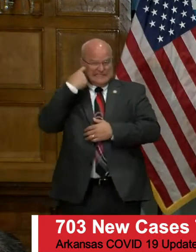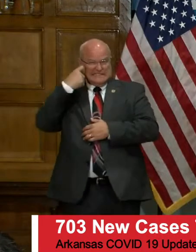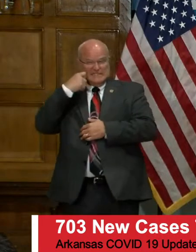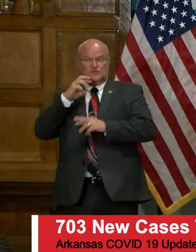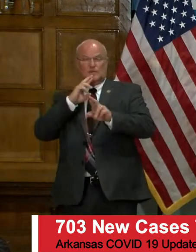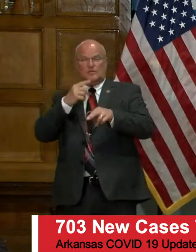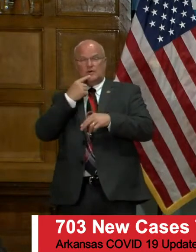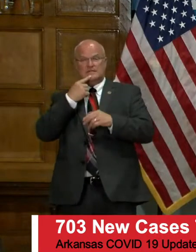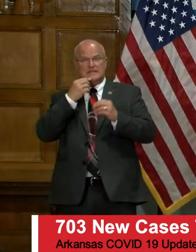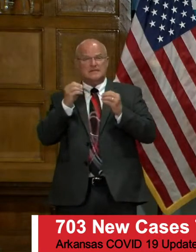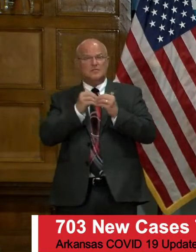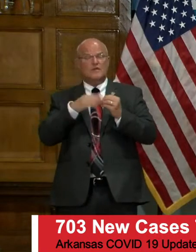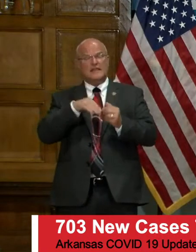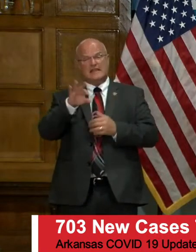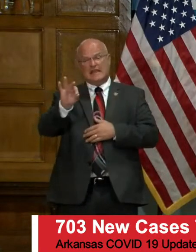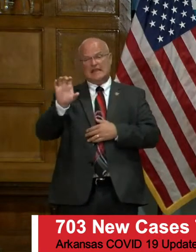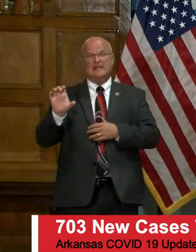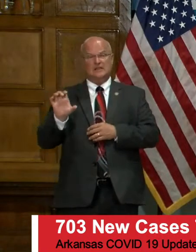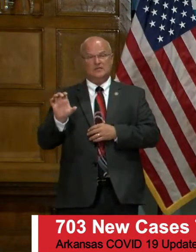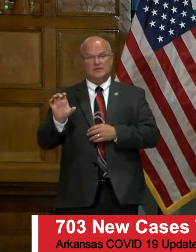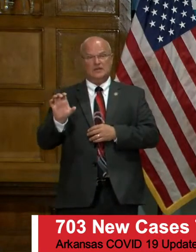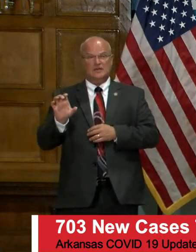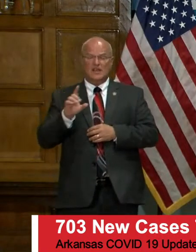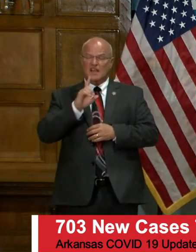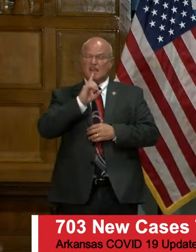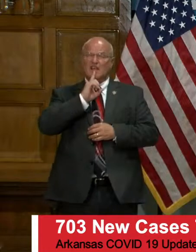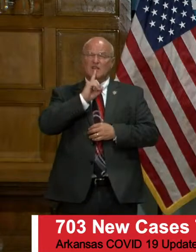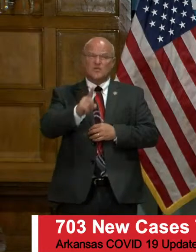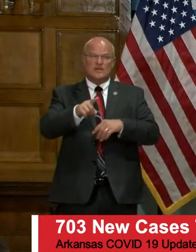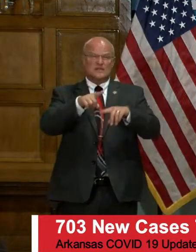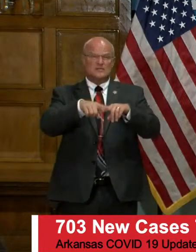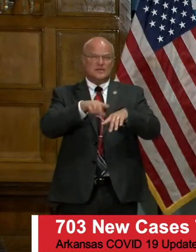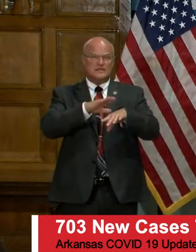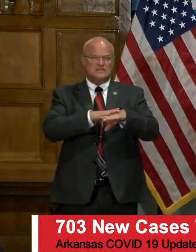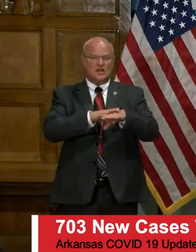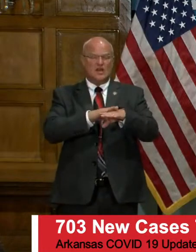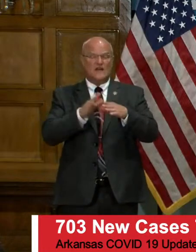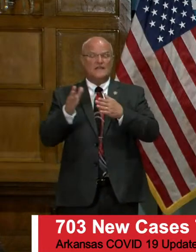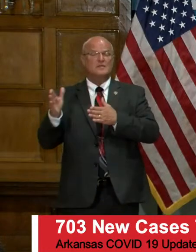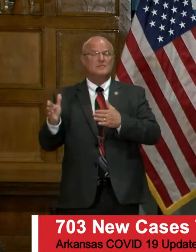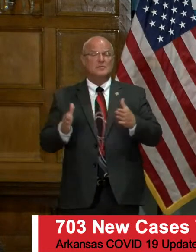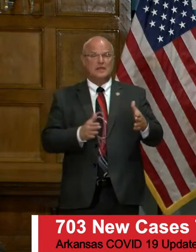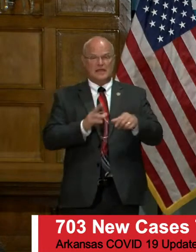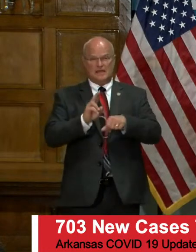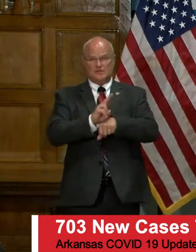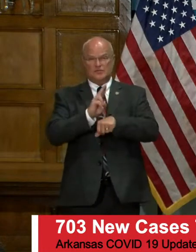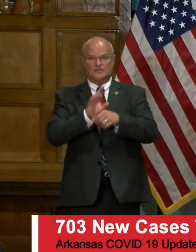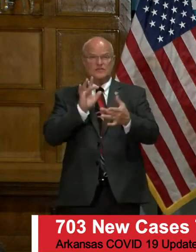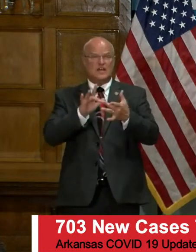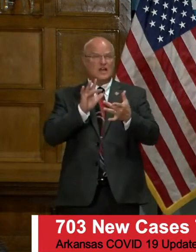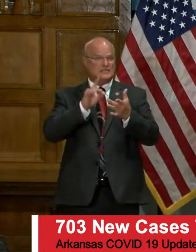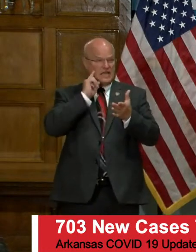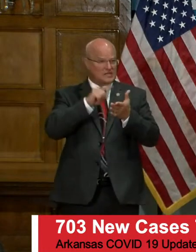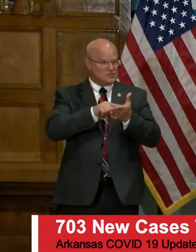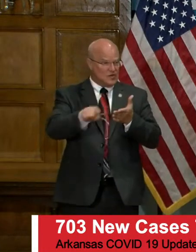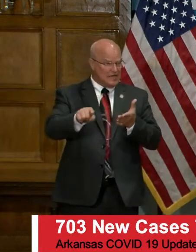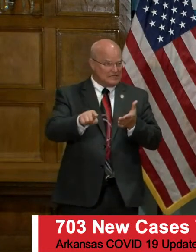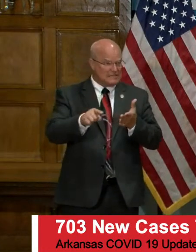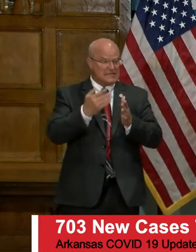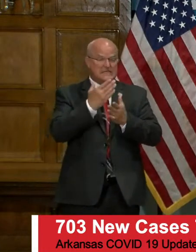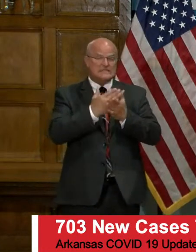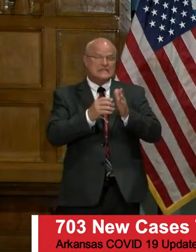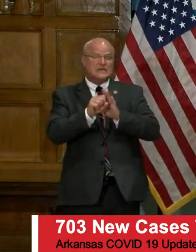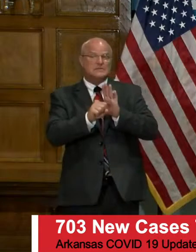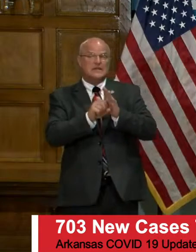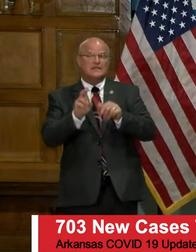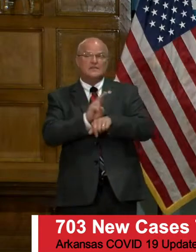had said over 900. It really comes down to the strategy that you're using for contact tracing. Some